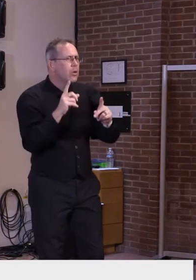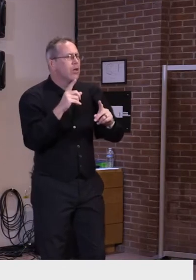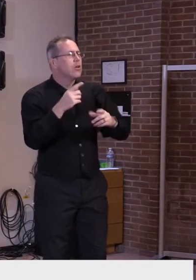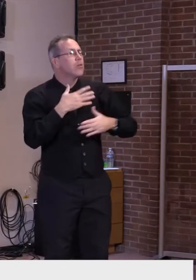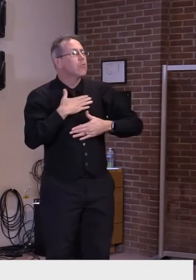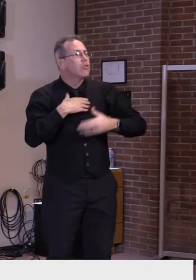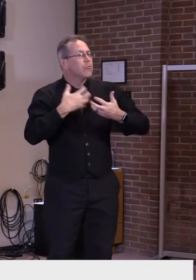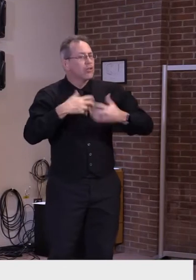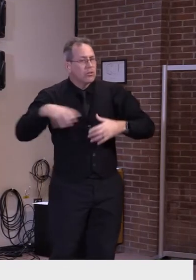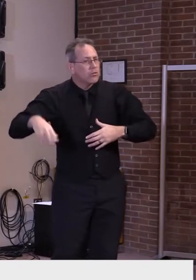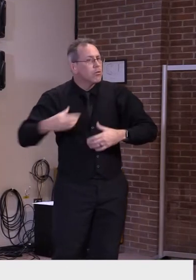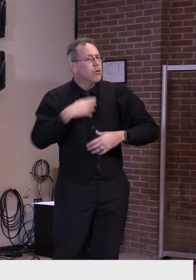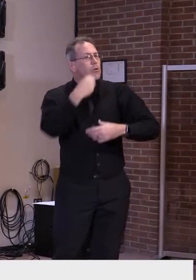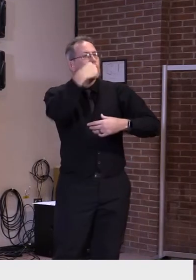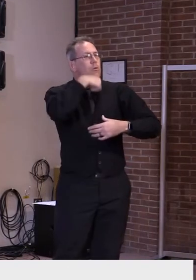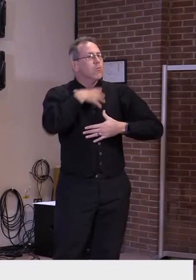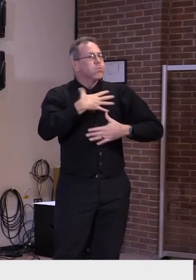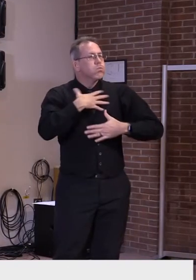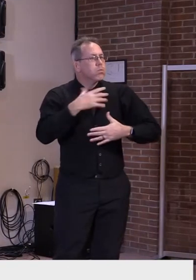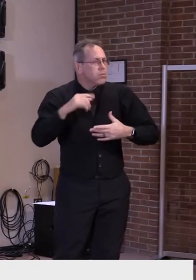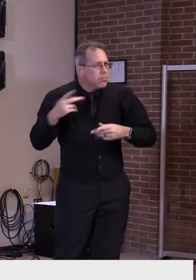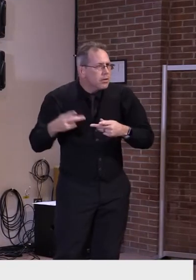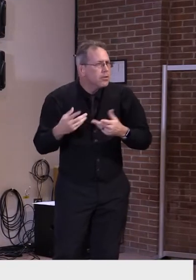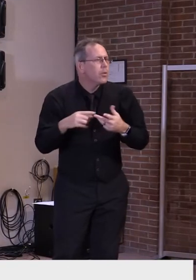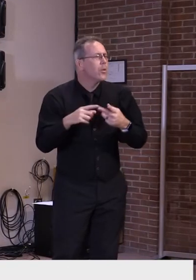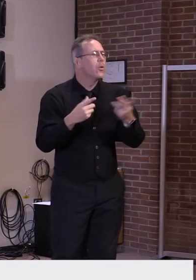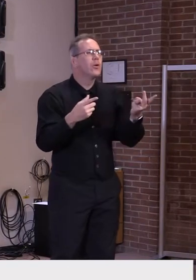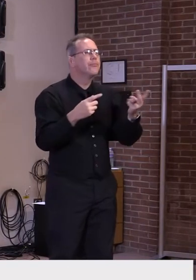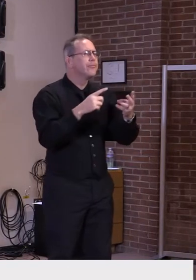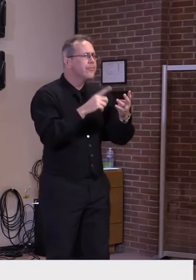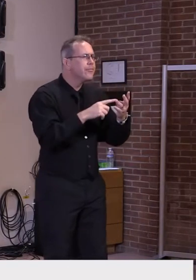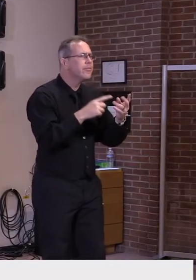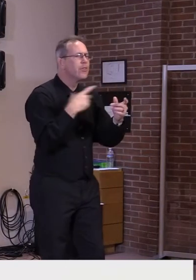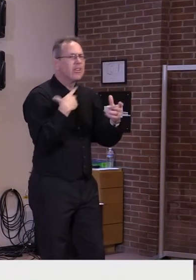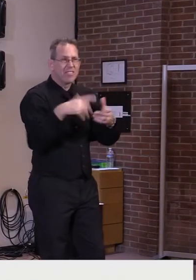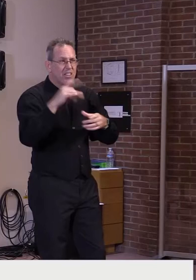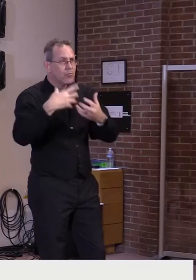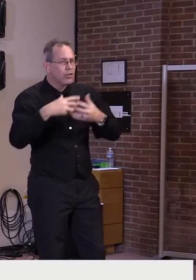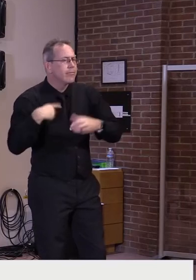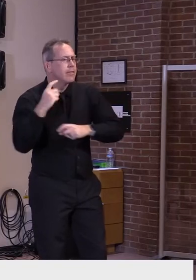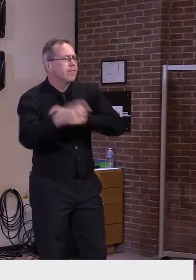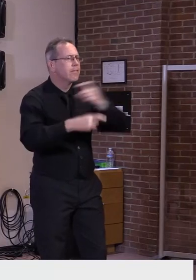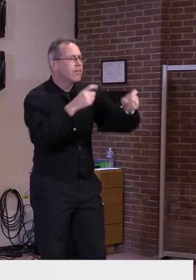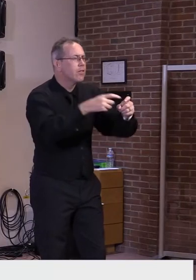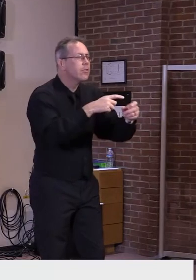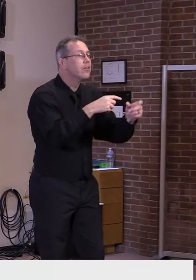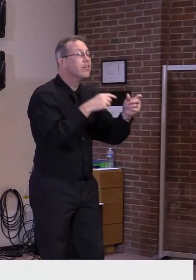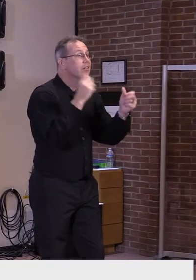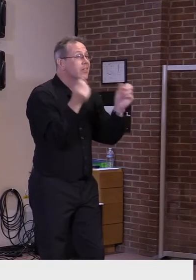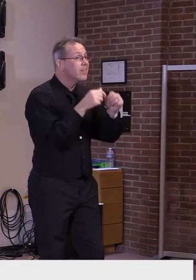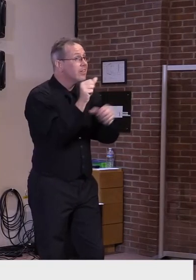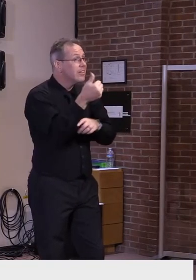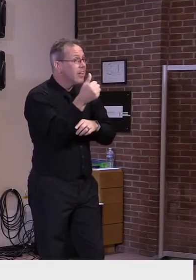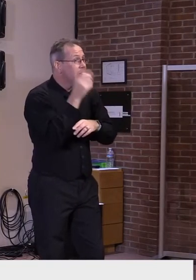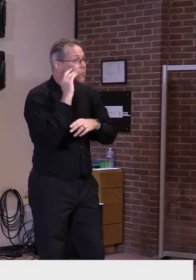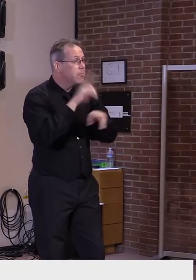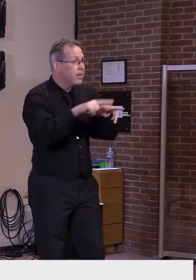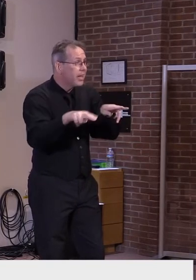Those are spread out over about five hospitals throughout the state. I don't have the list